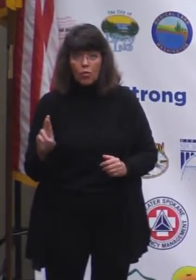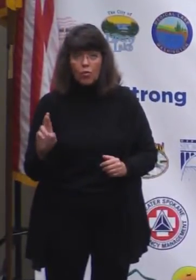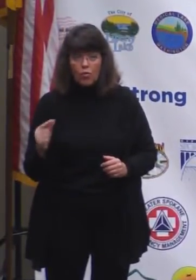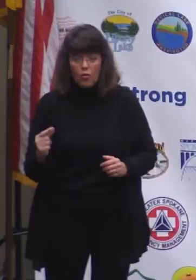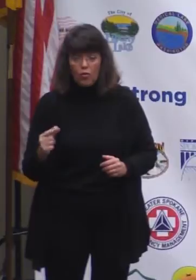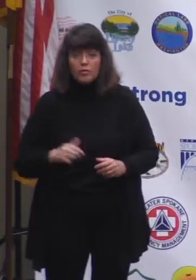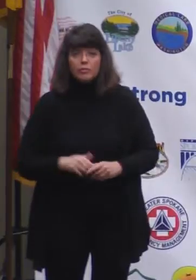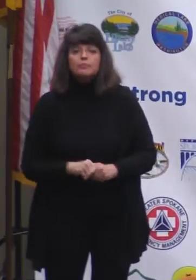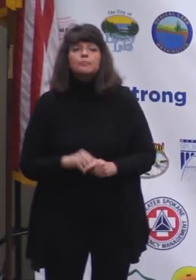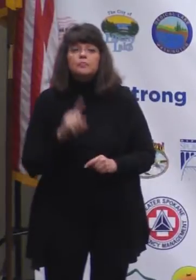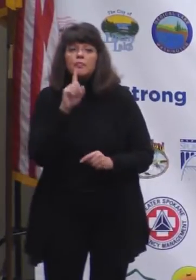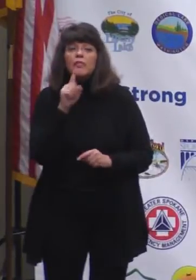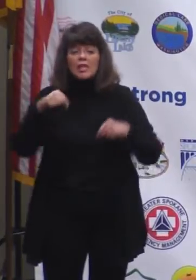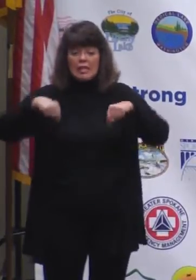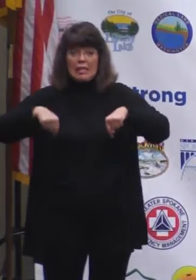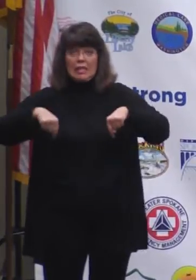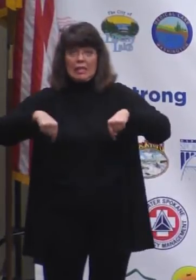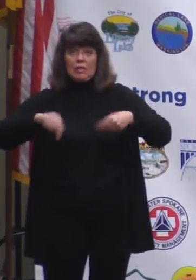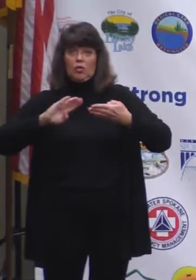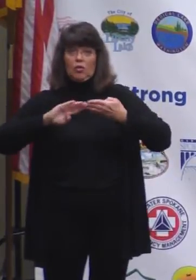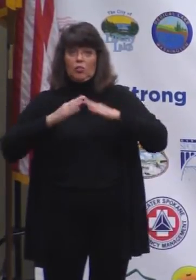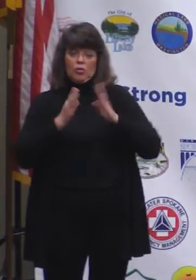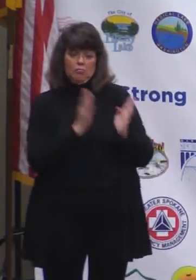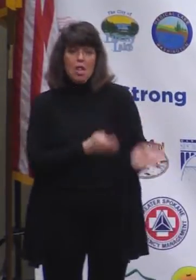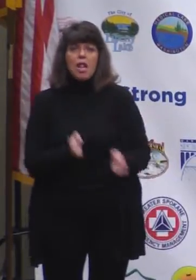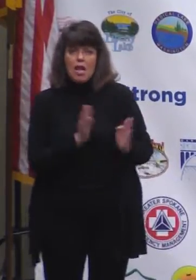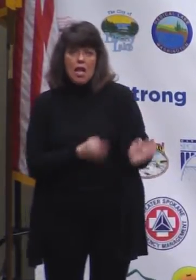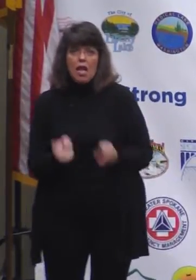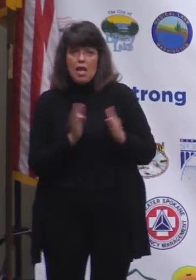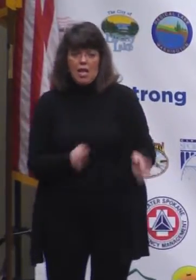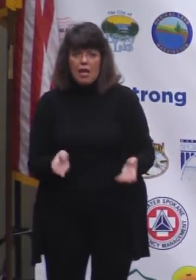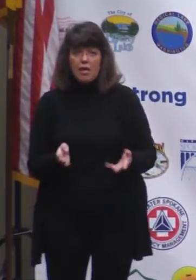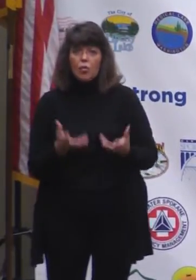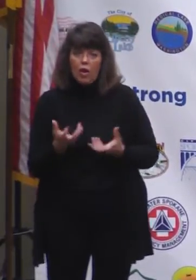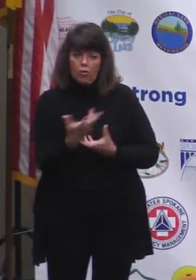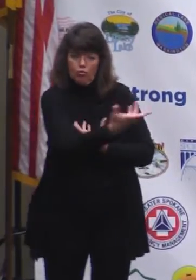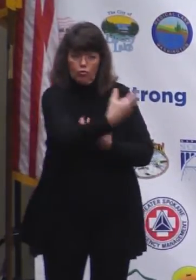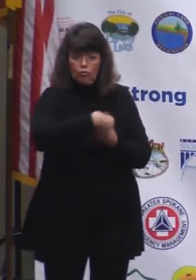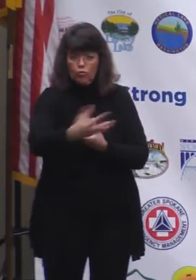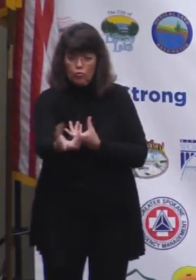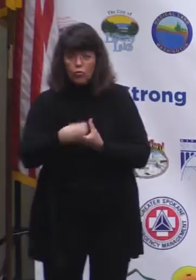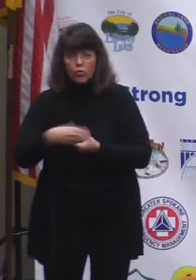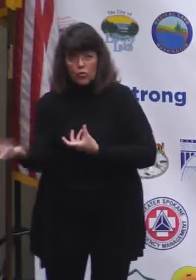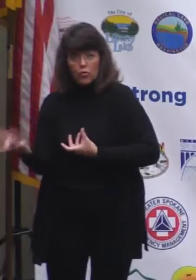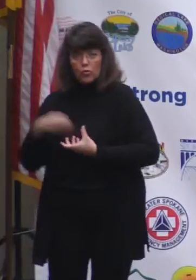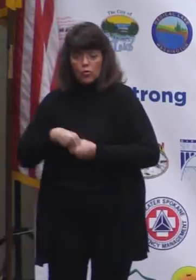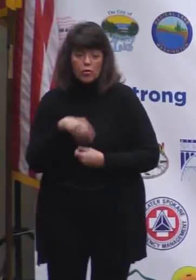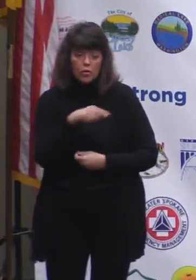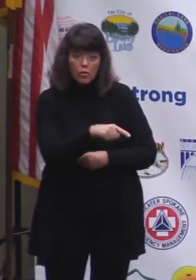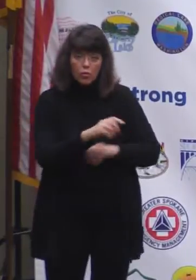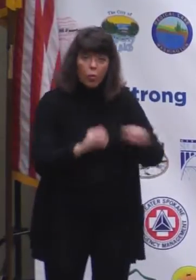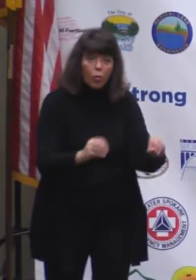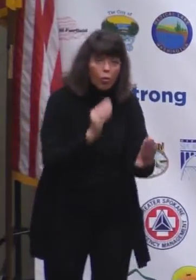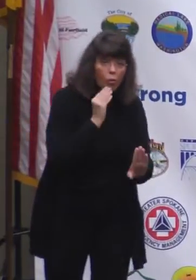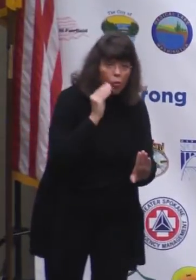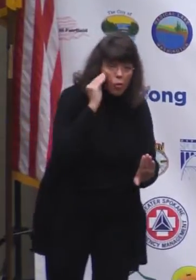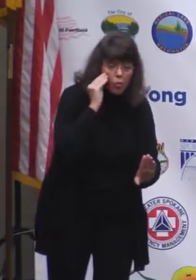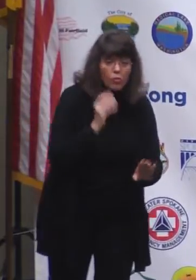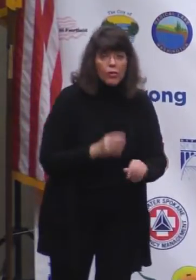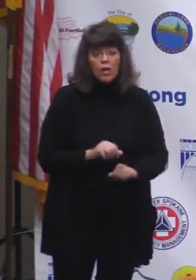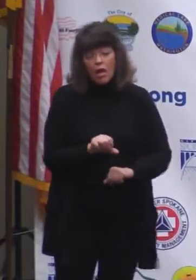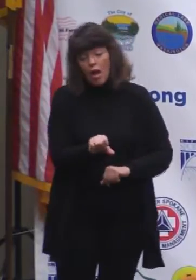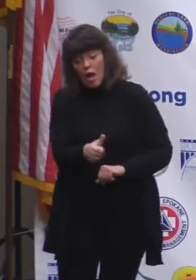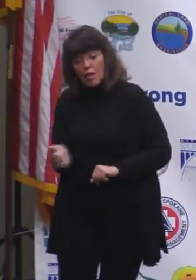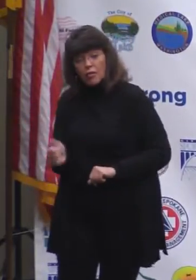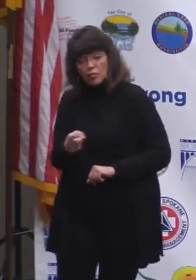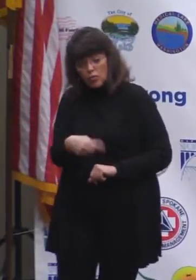in our community. Now that includes the unsheltered and those who require a greater level of care and assistance in our